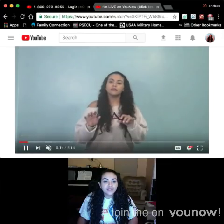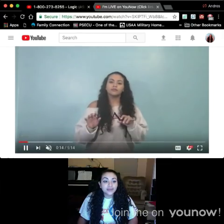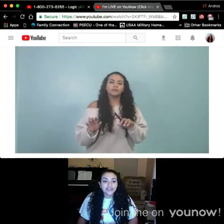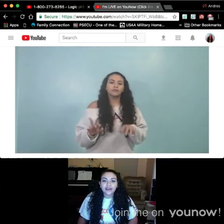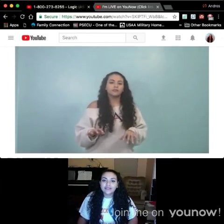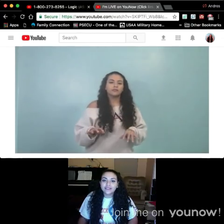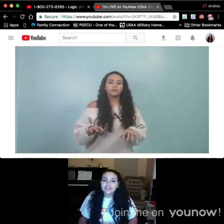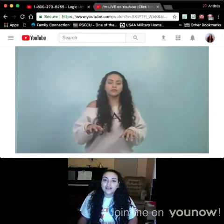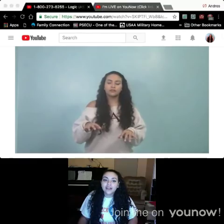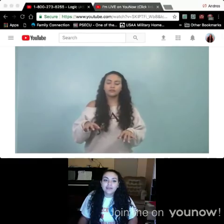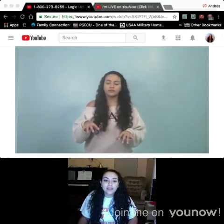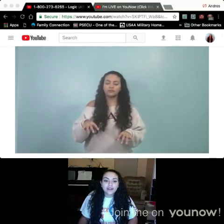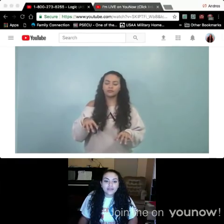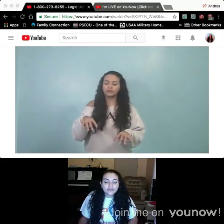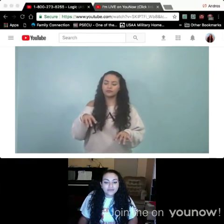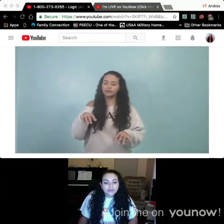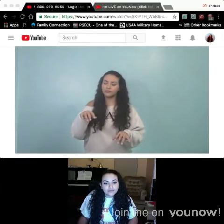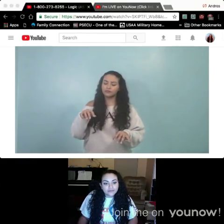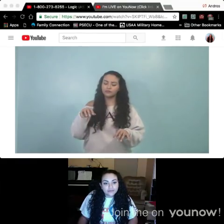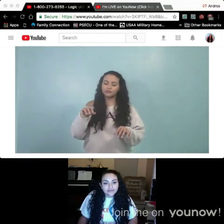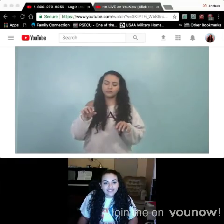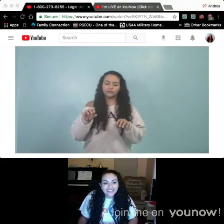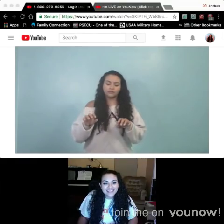It's super slow, so this is a lot of piano.